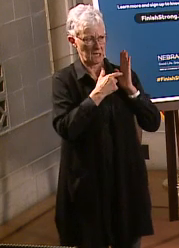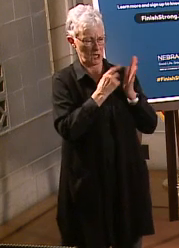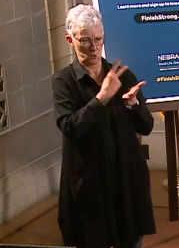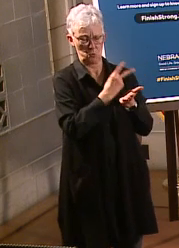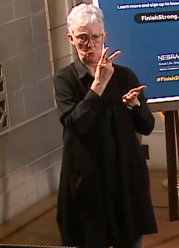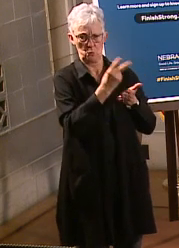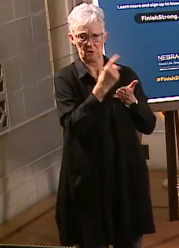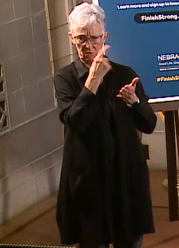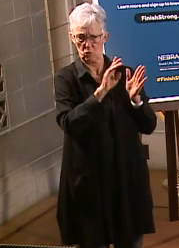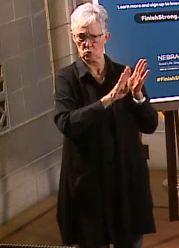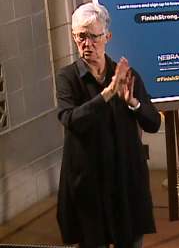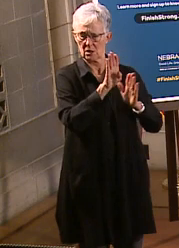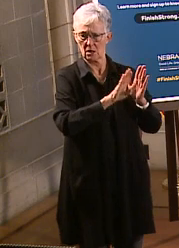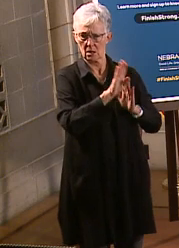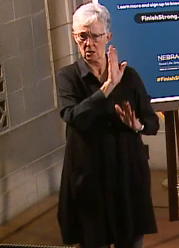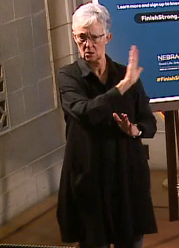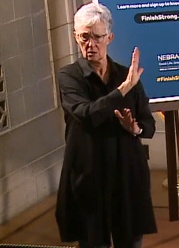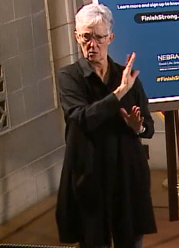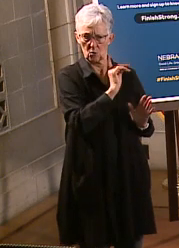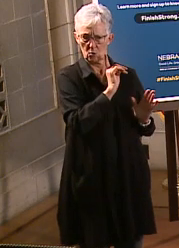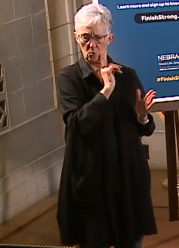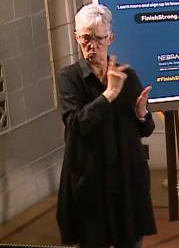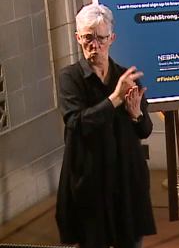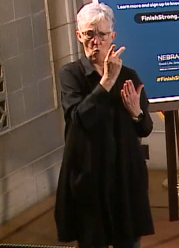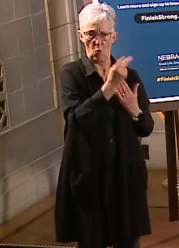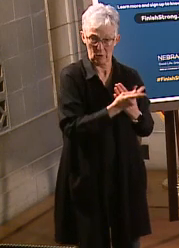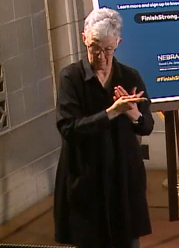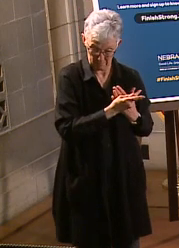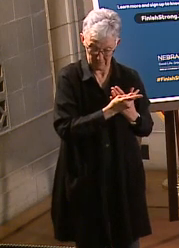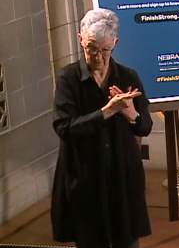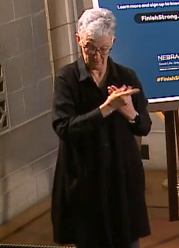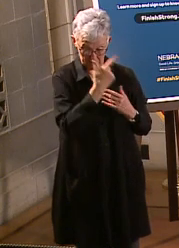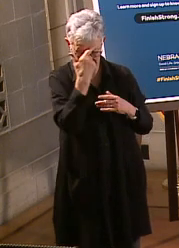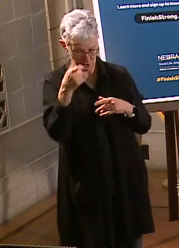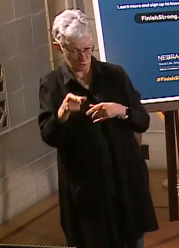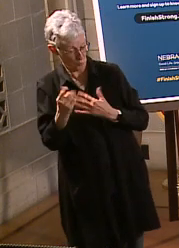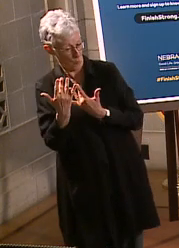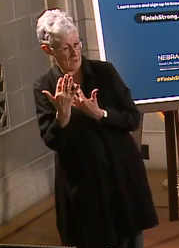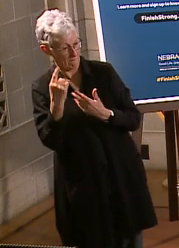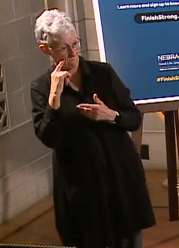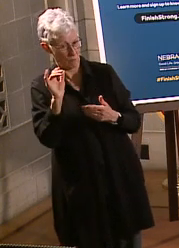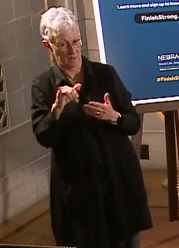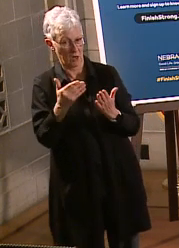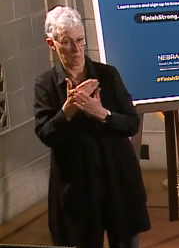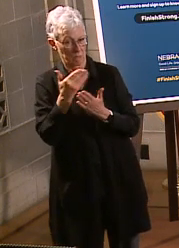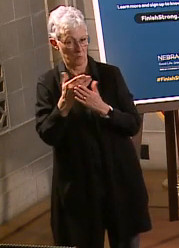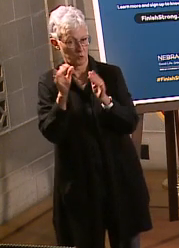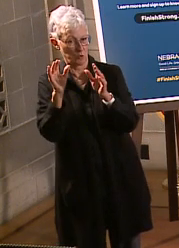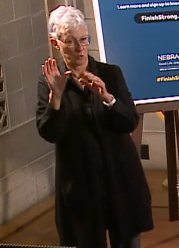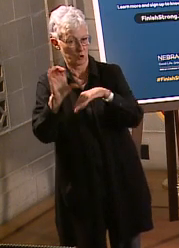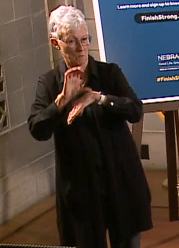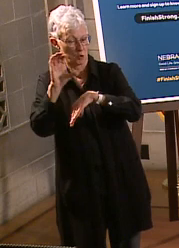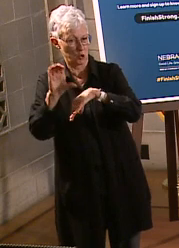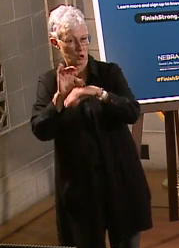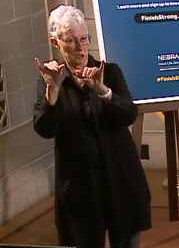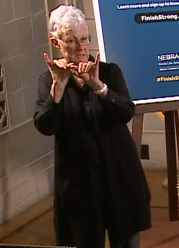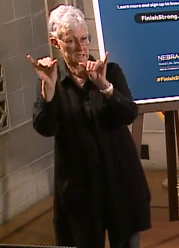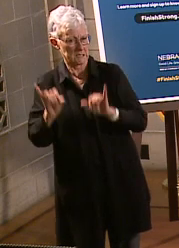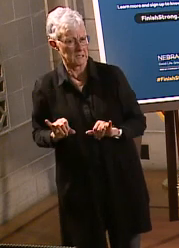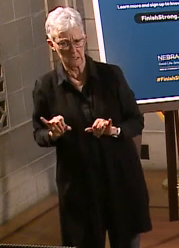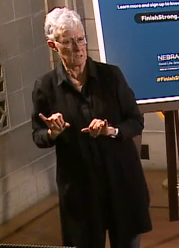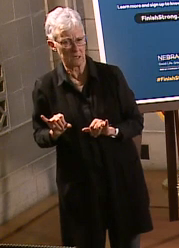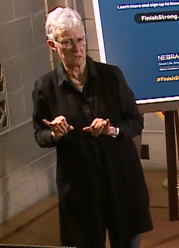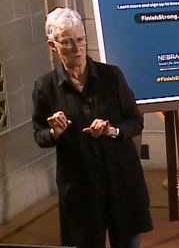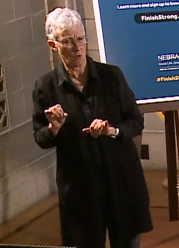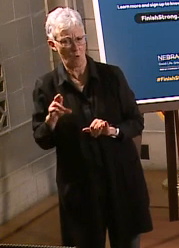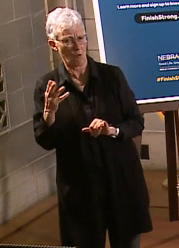program or your computer, your online registration will be up and running better, or is that what you're waiting on, or